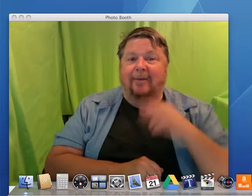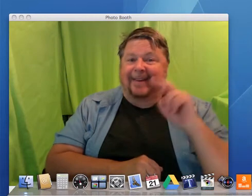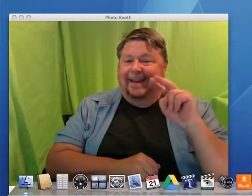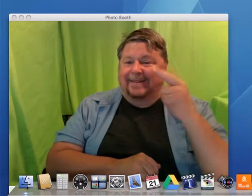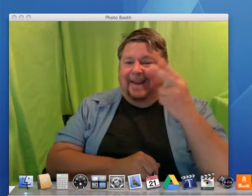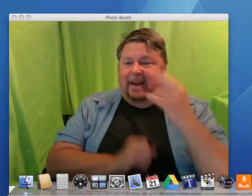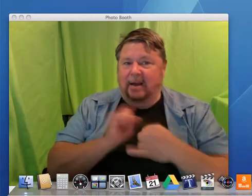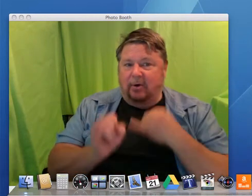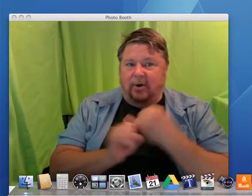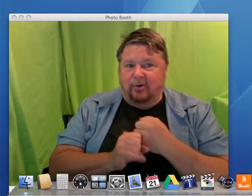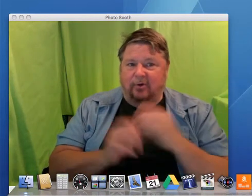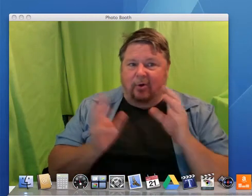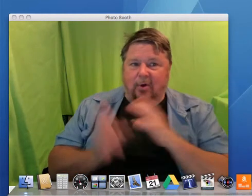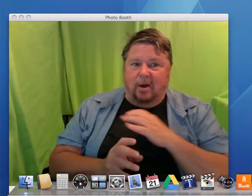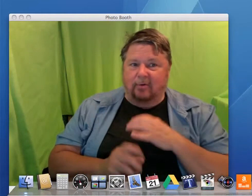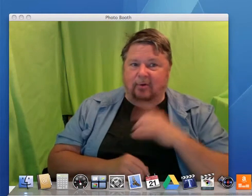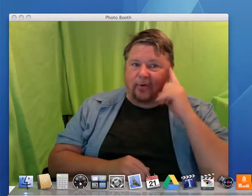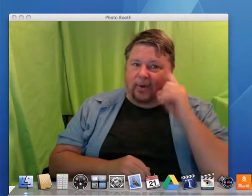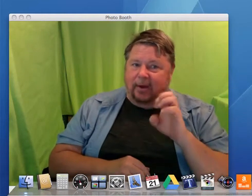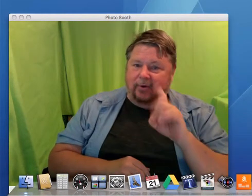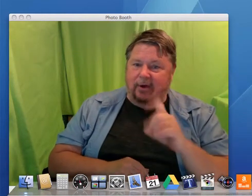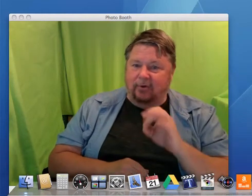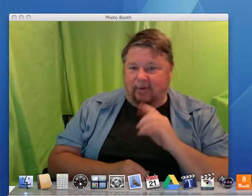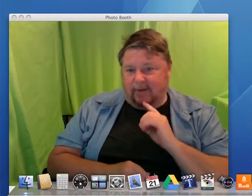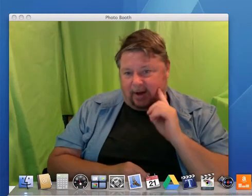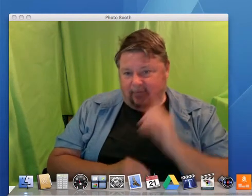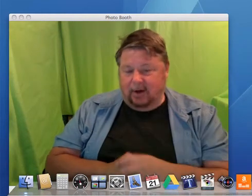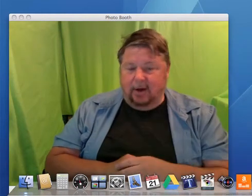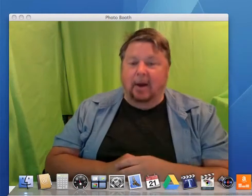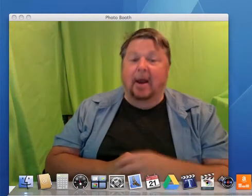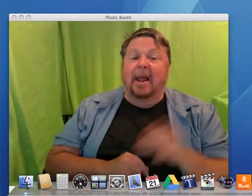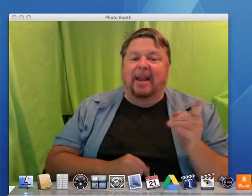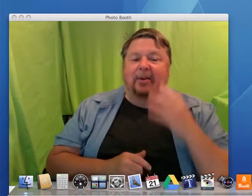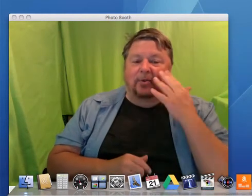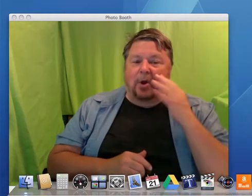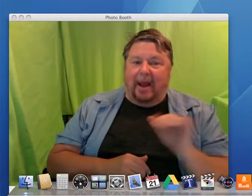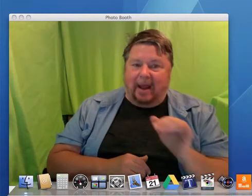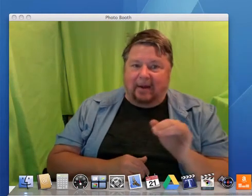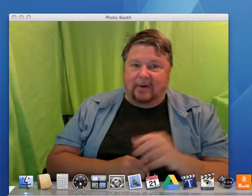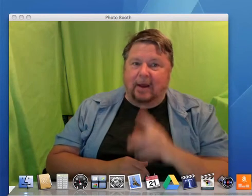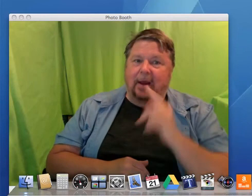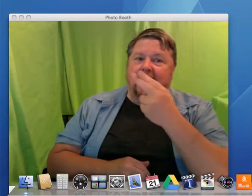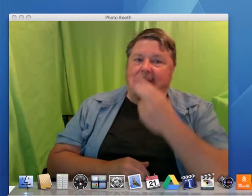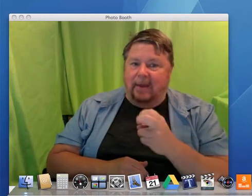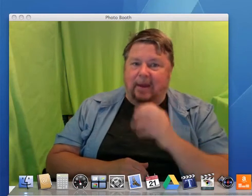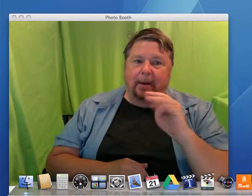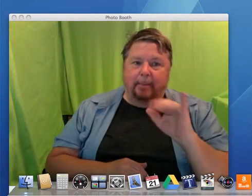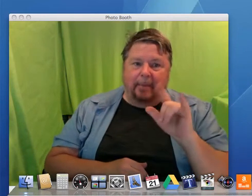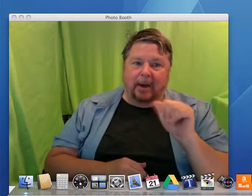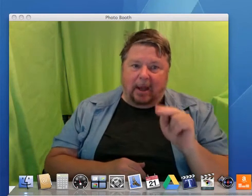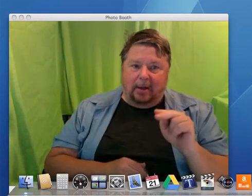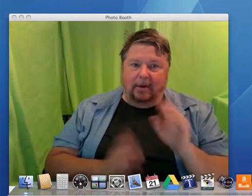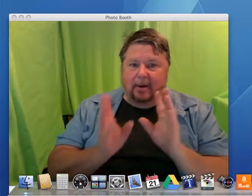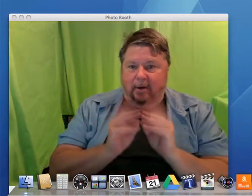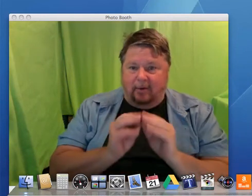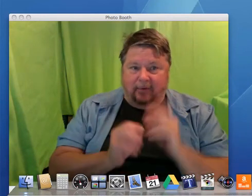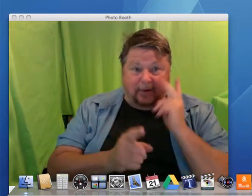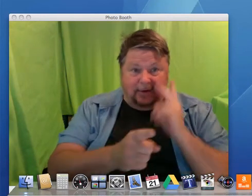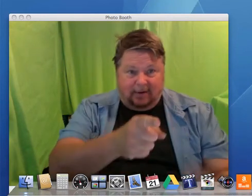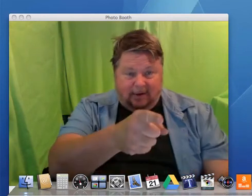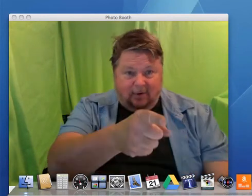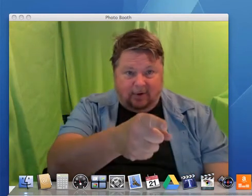we have the Second International Congress for the Education of the Deaf. This is known as the Milan